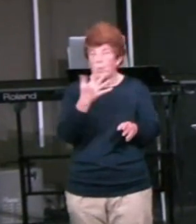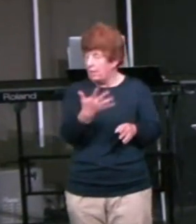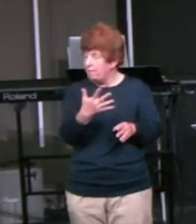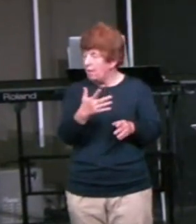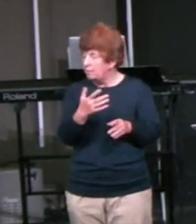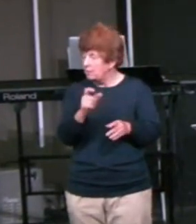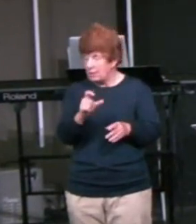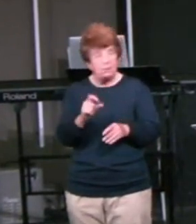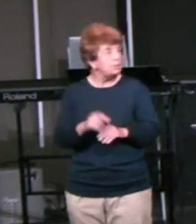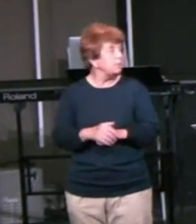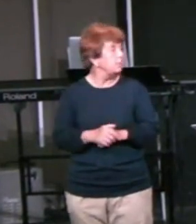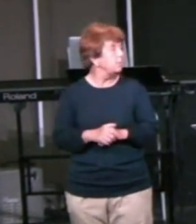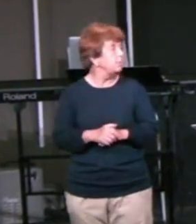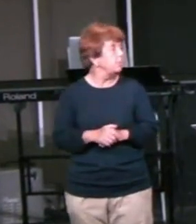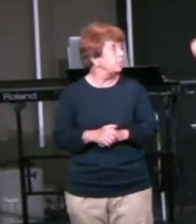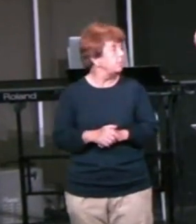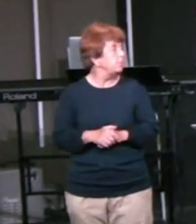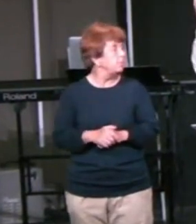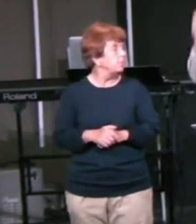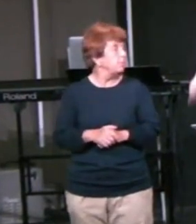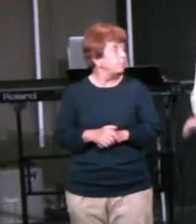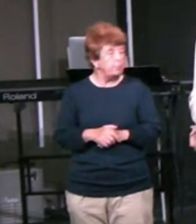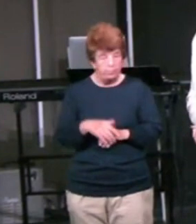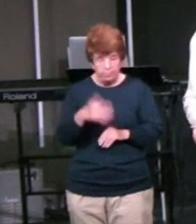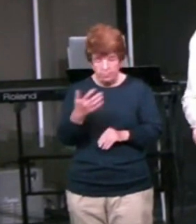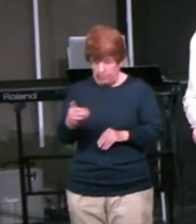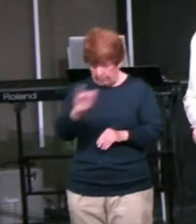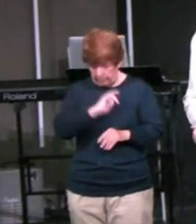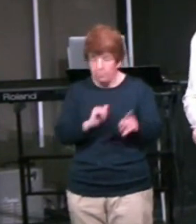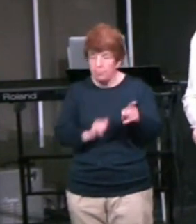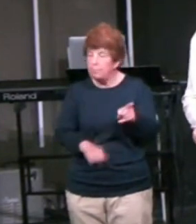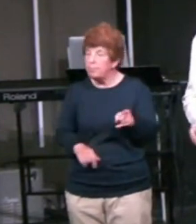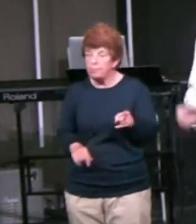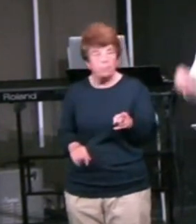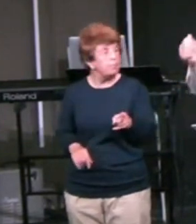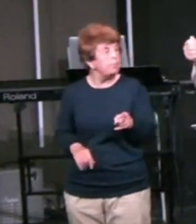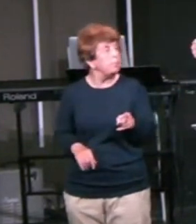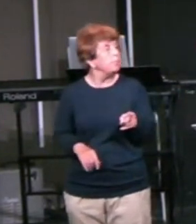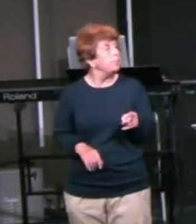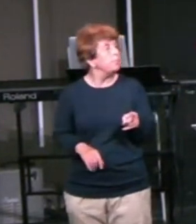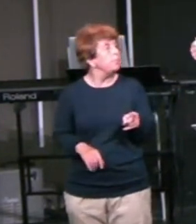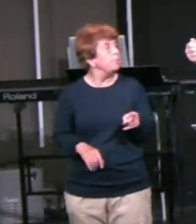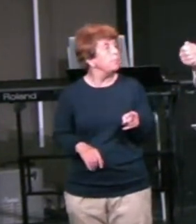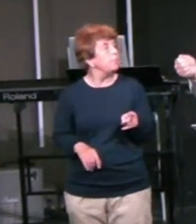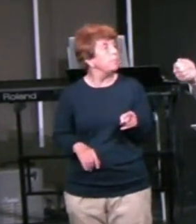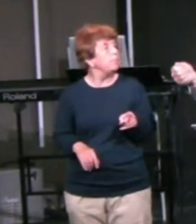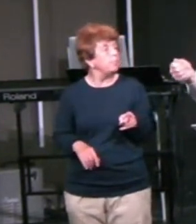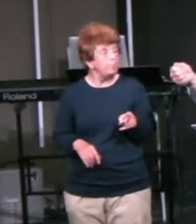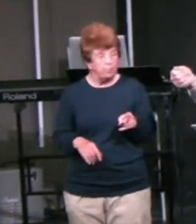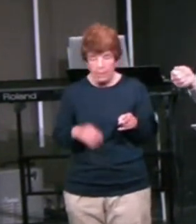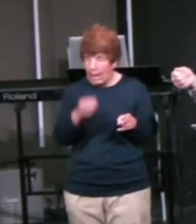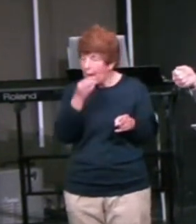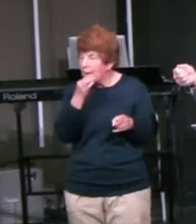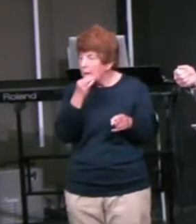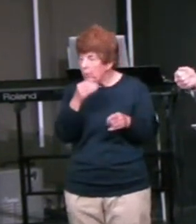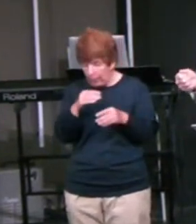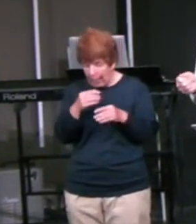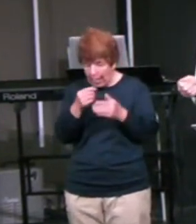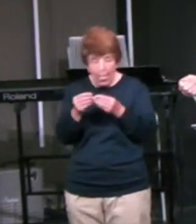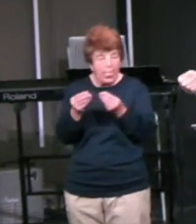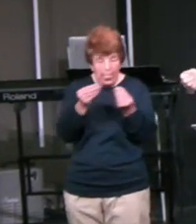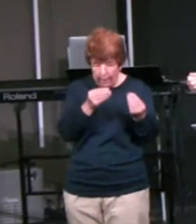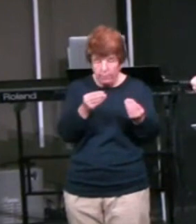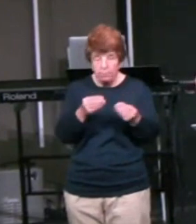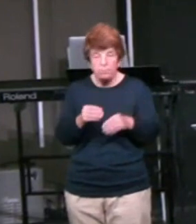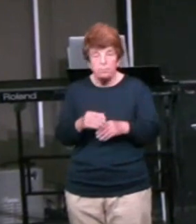cents. I was given 2 bob, and I was given a bundle of little envelopes that I see people